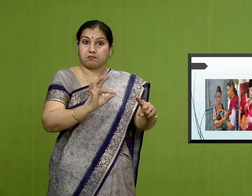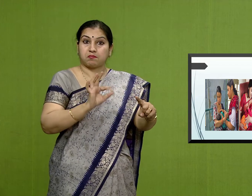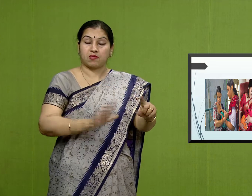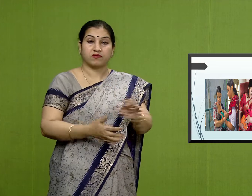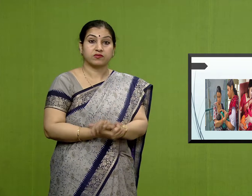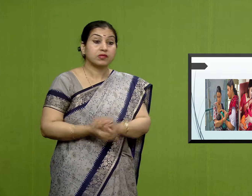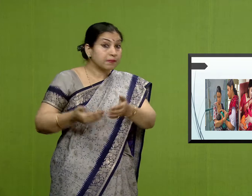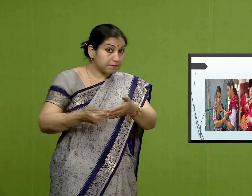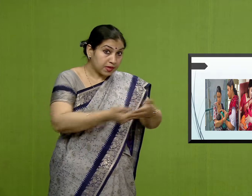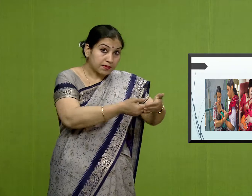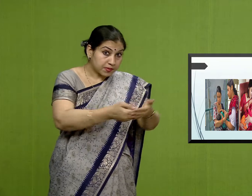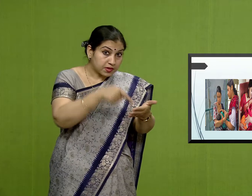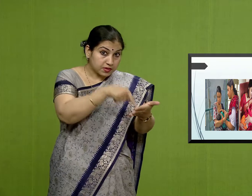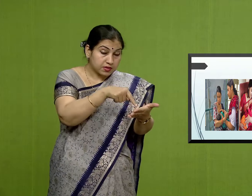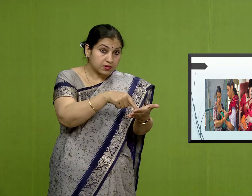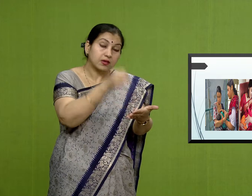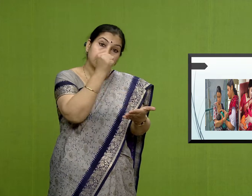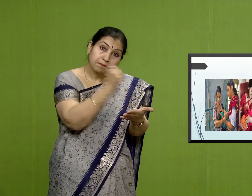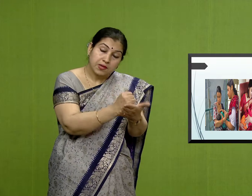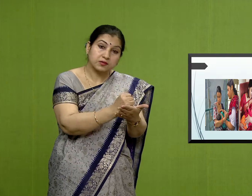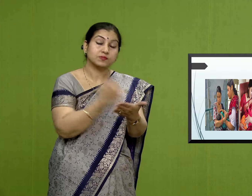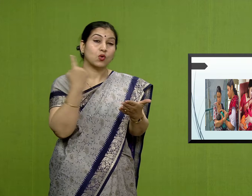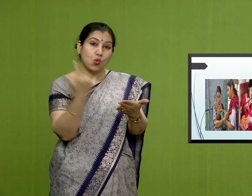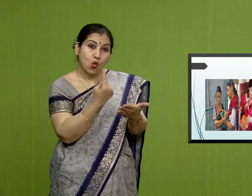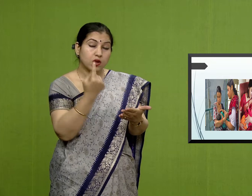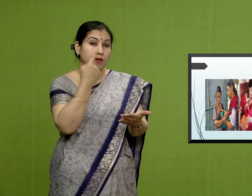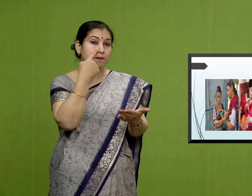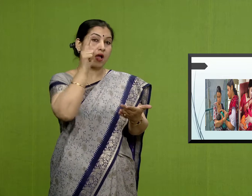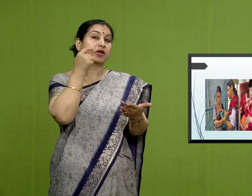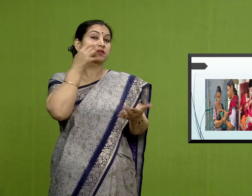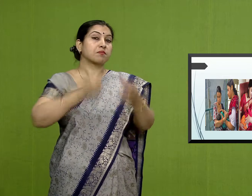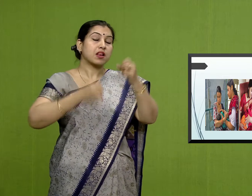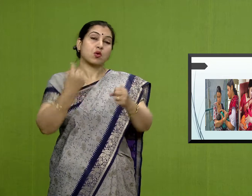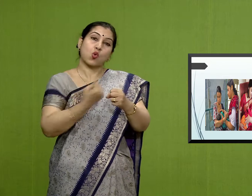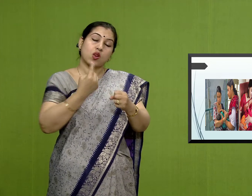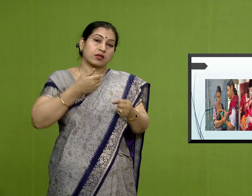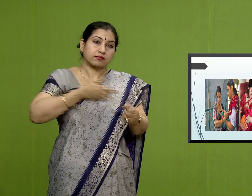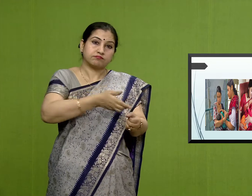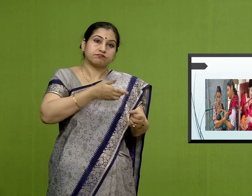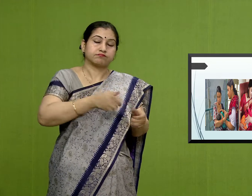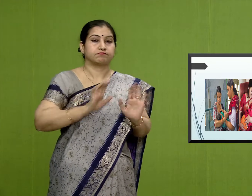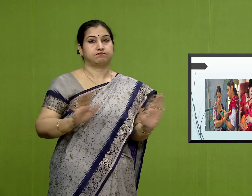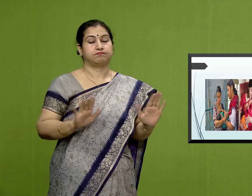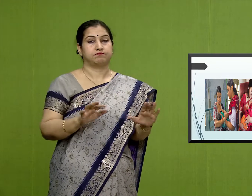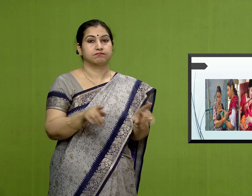The baby should exclusively be fed breast milk for